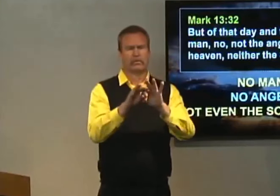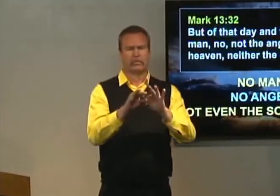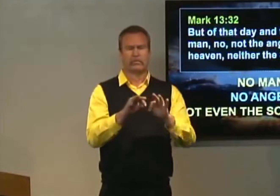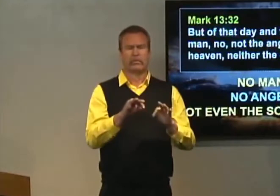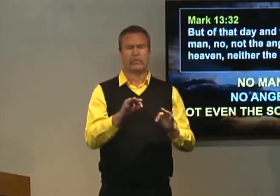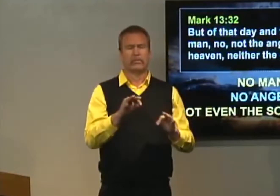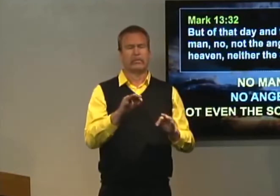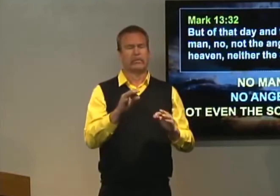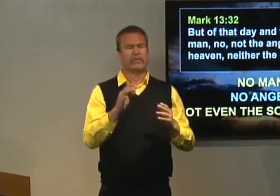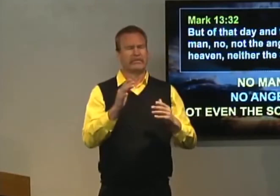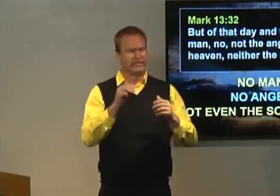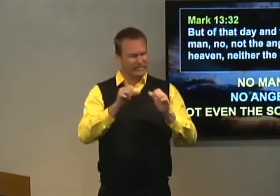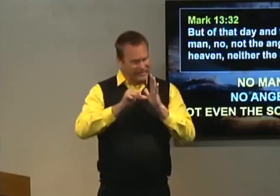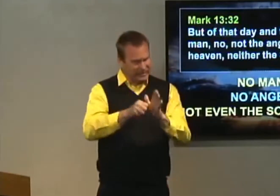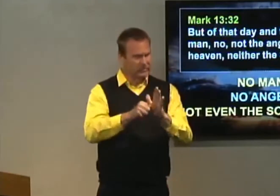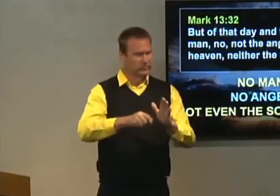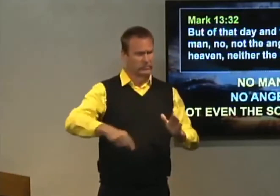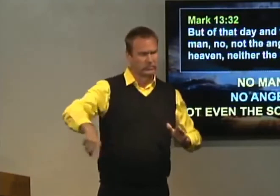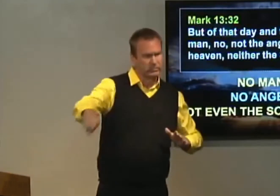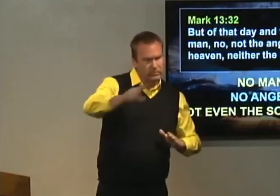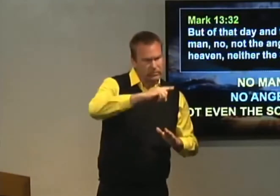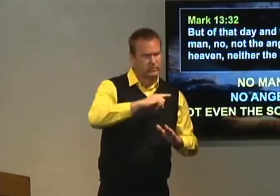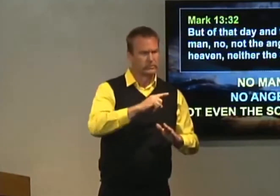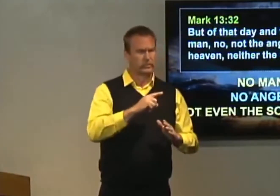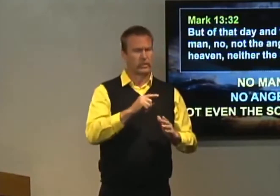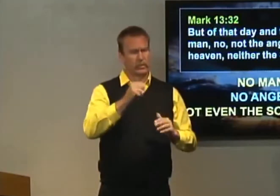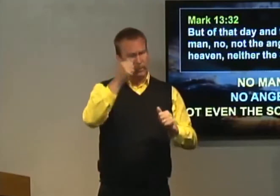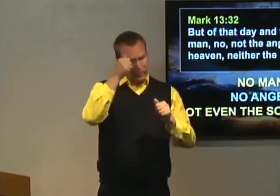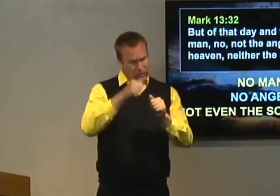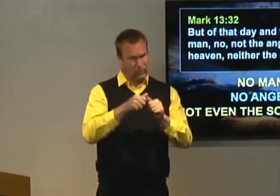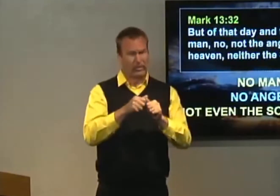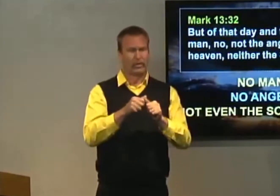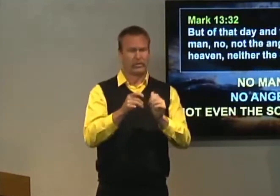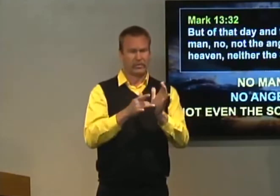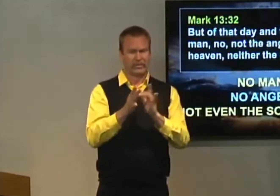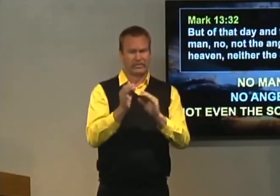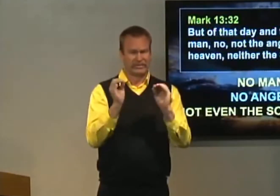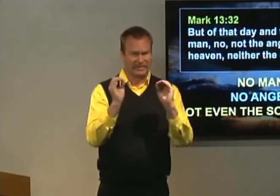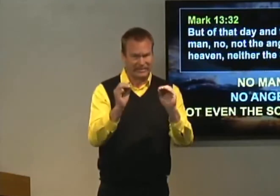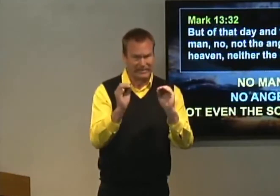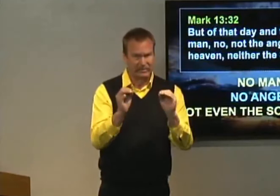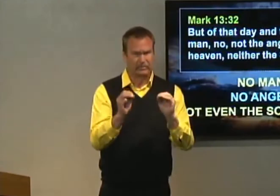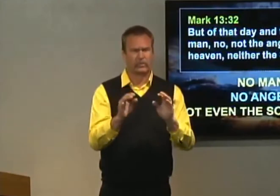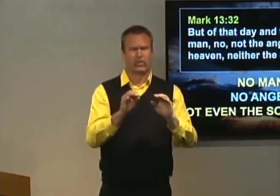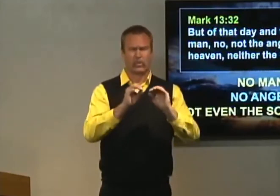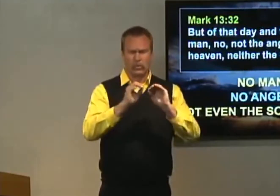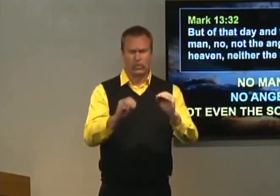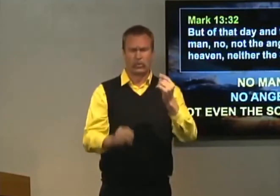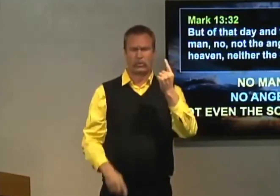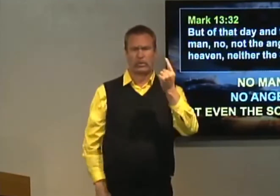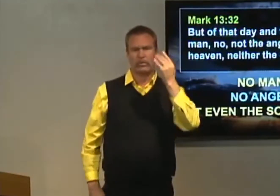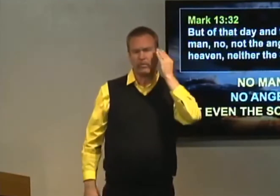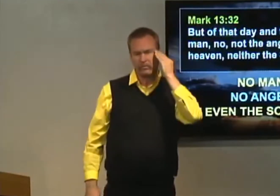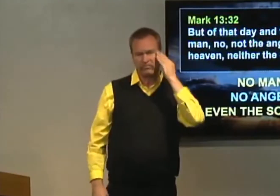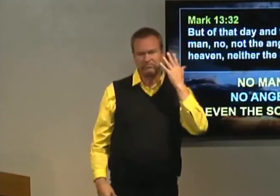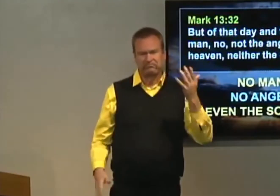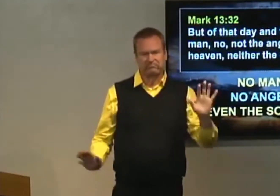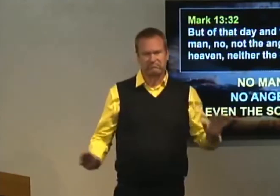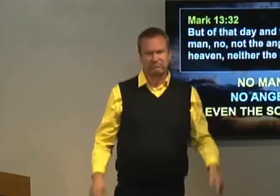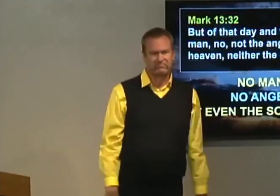mind while we are studying this. This is a key verse for us to remember in our attitude of the end times. And this is a critical teaching